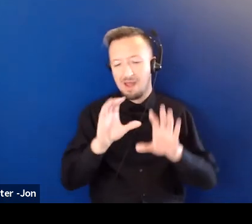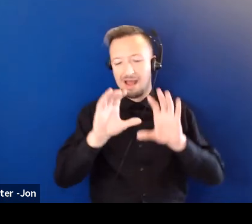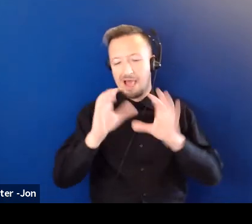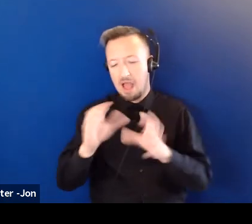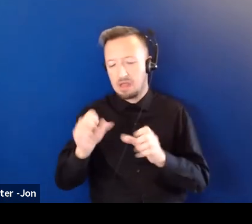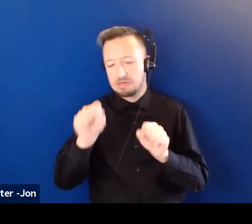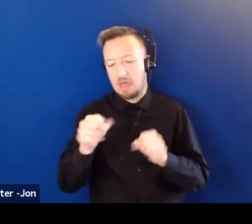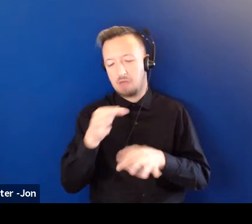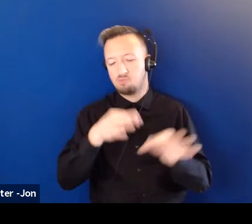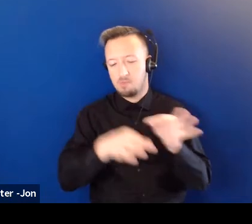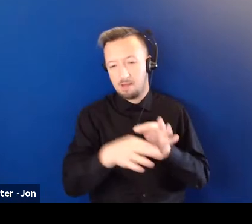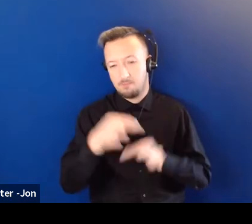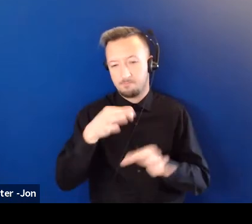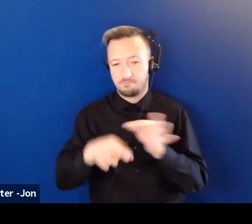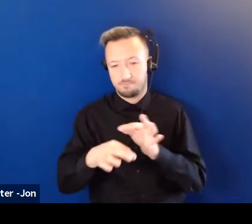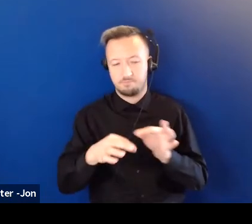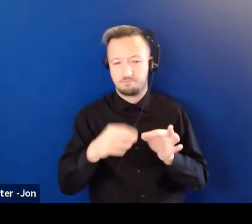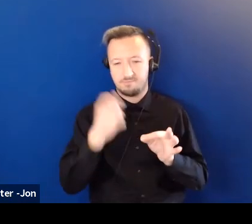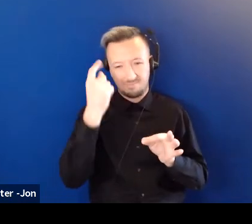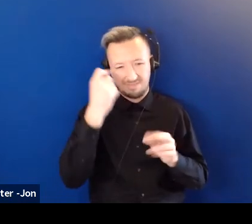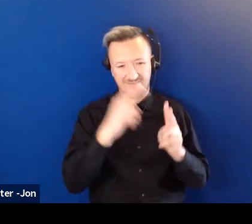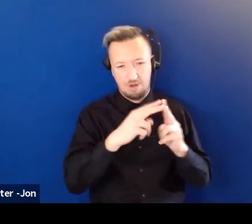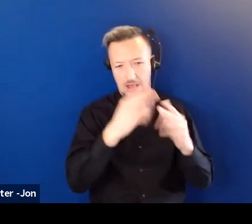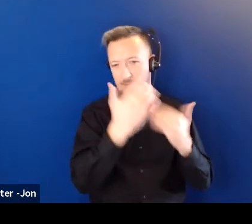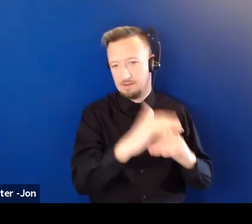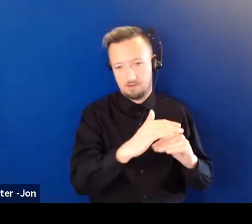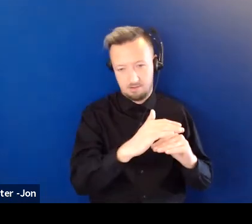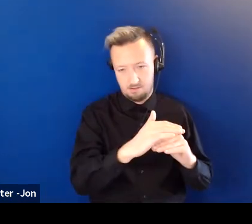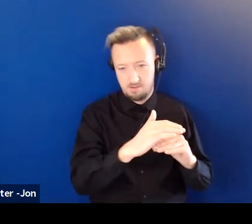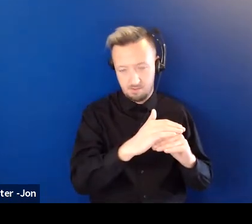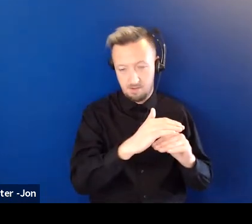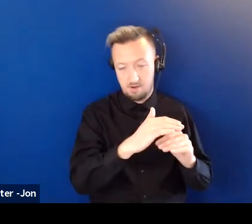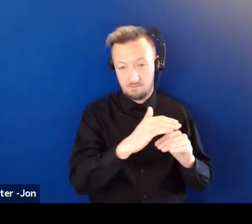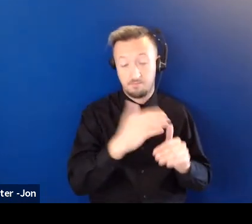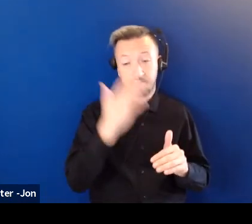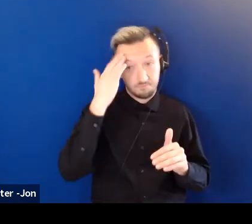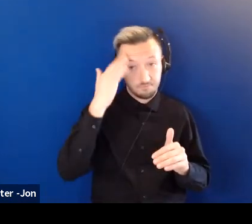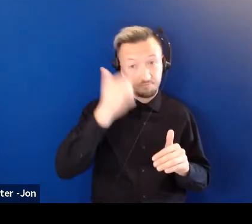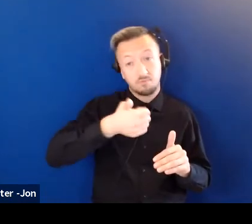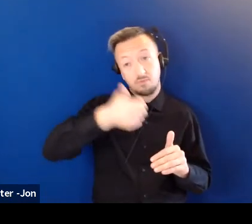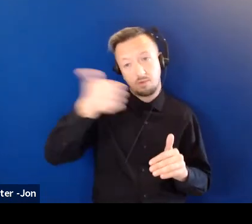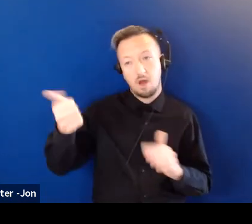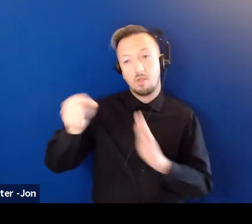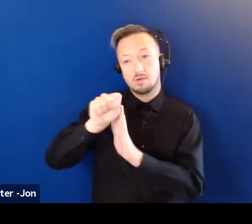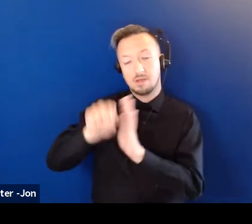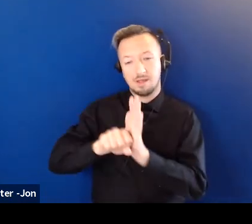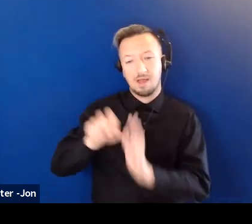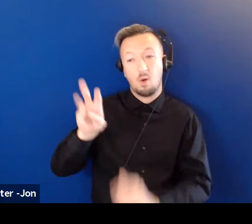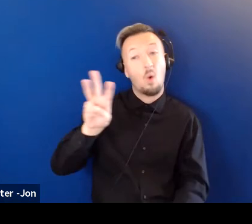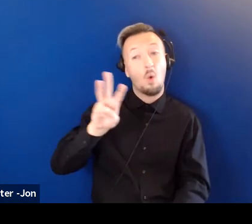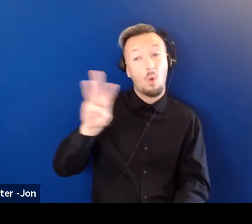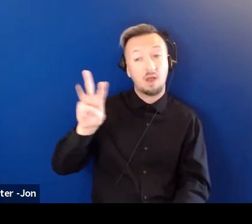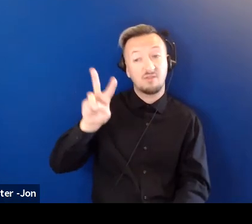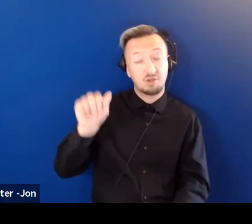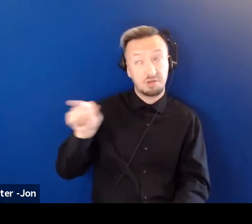out, or but it's very limited in its scope. And I know that there are some other states, West Virginia comes to mind,